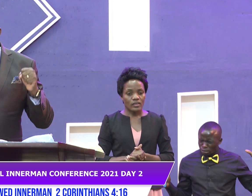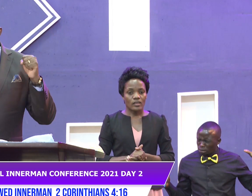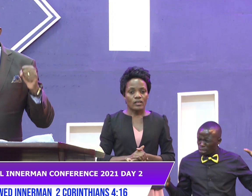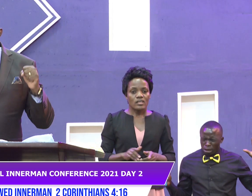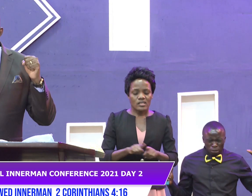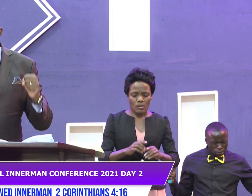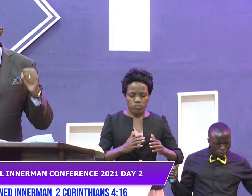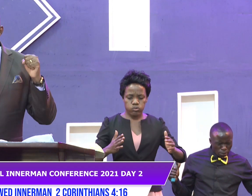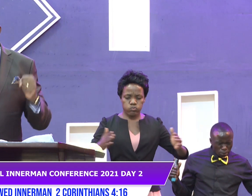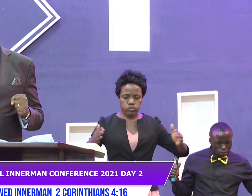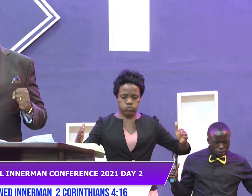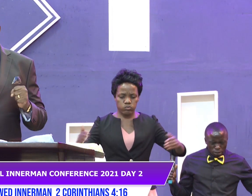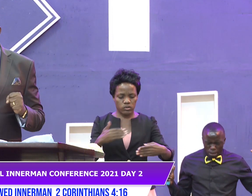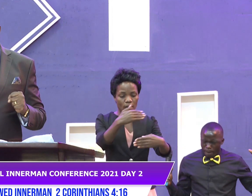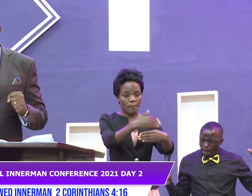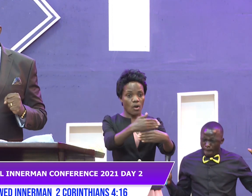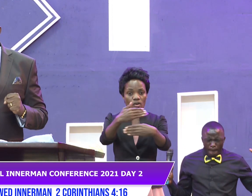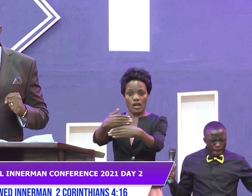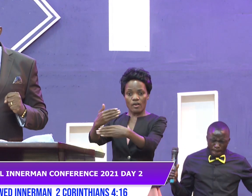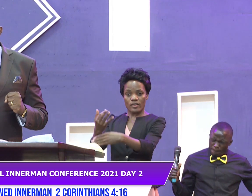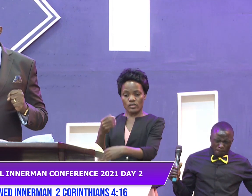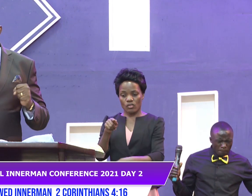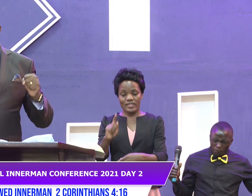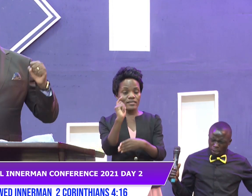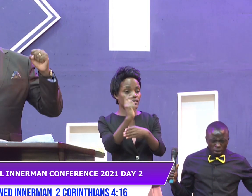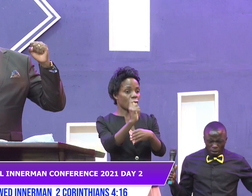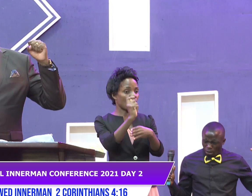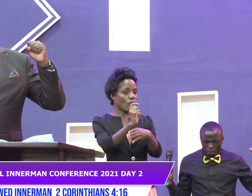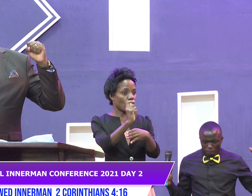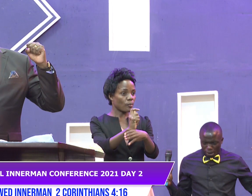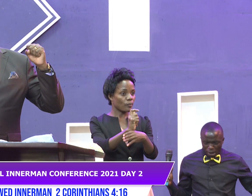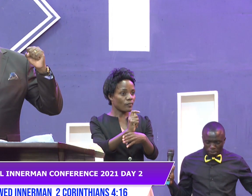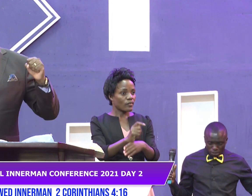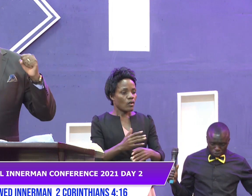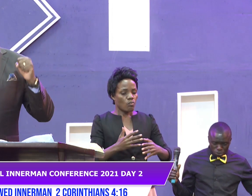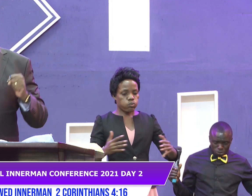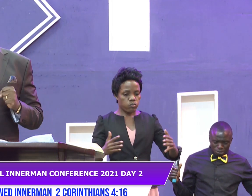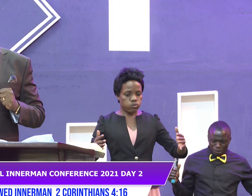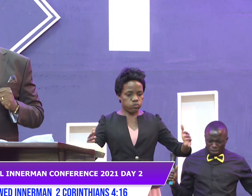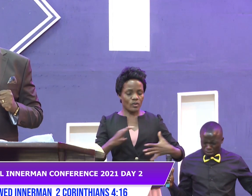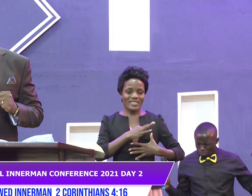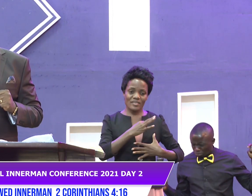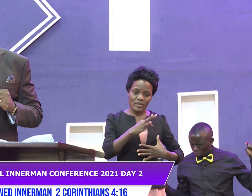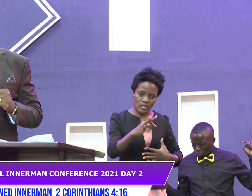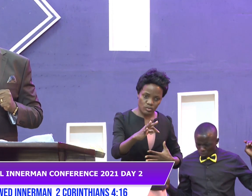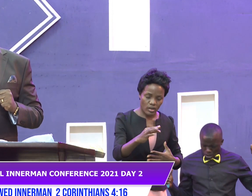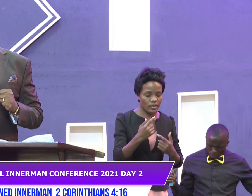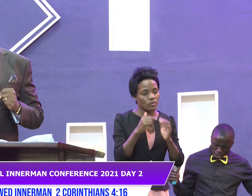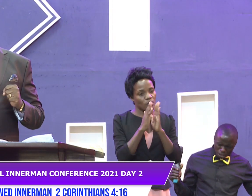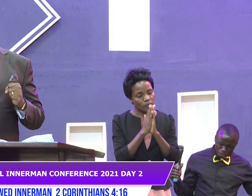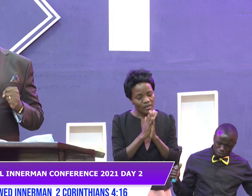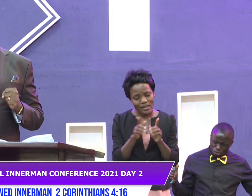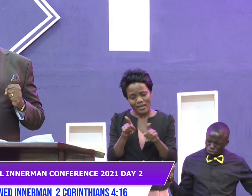before you that you will enlarge the boundaries of this state, that you enlarge us